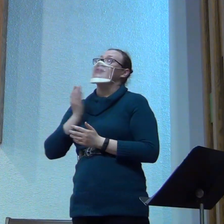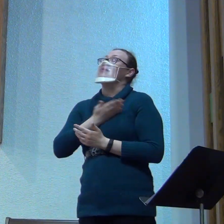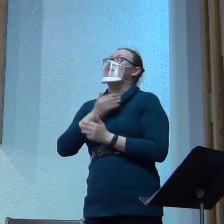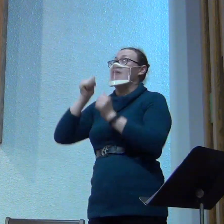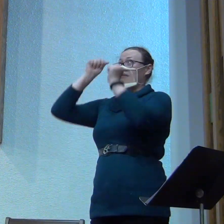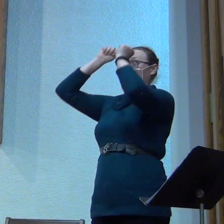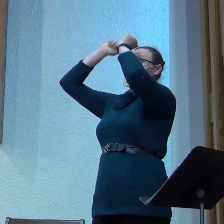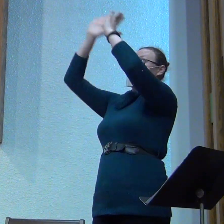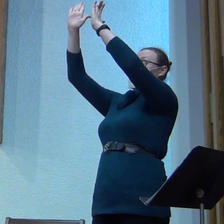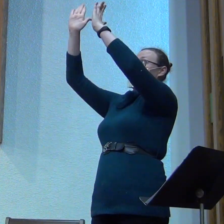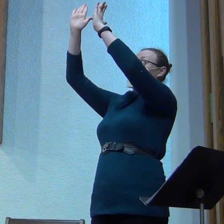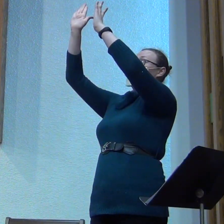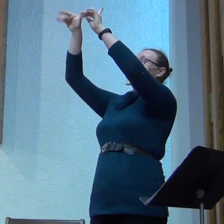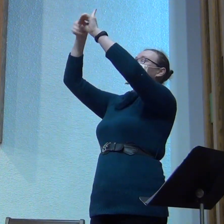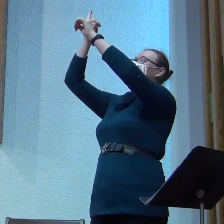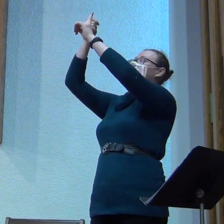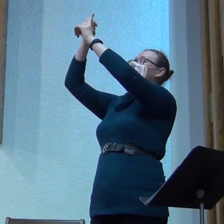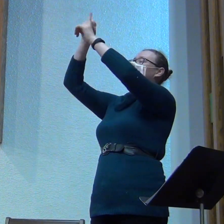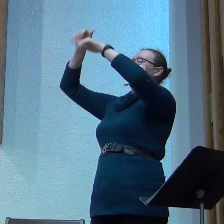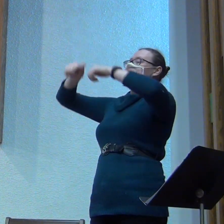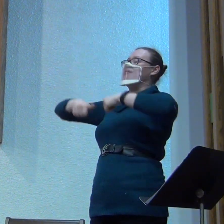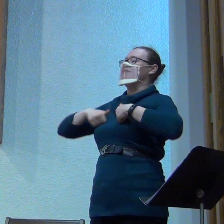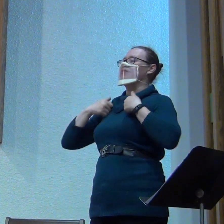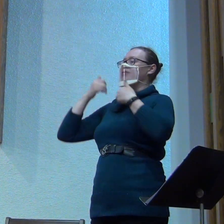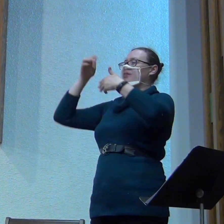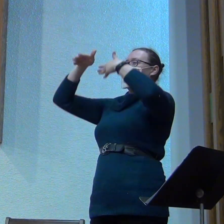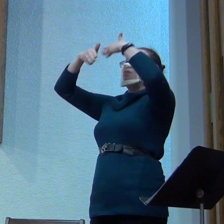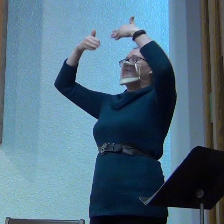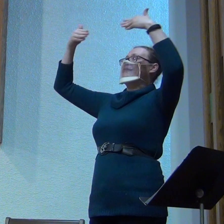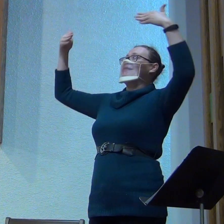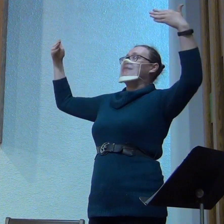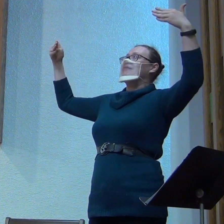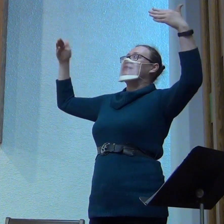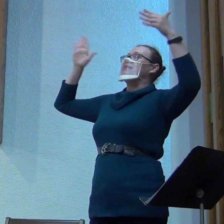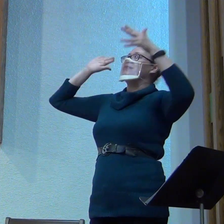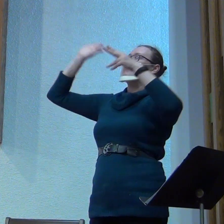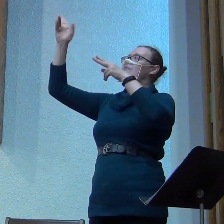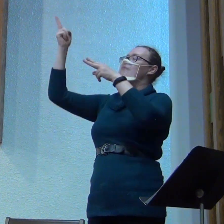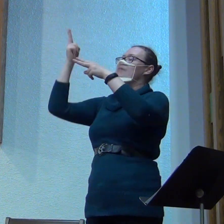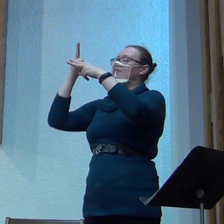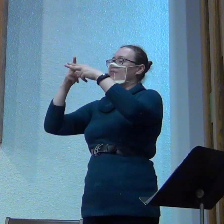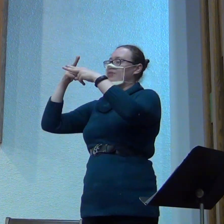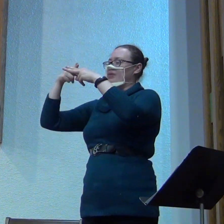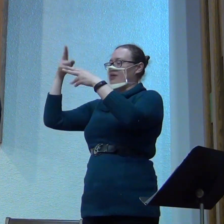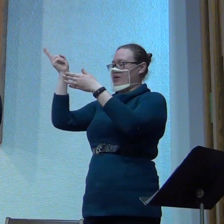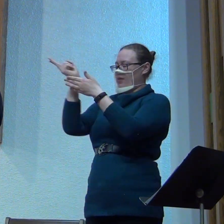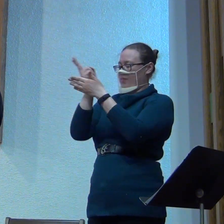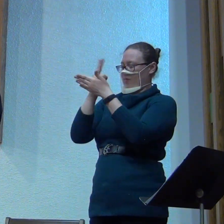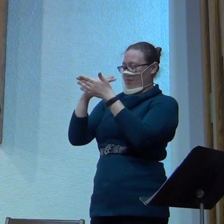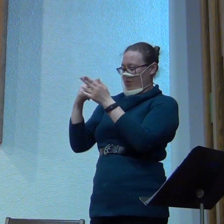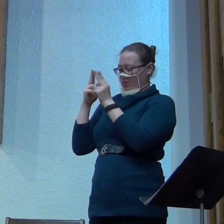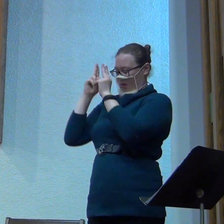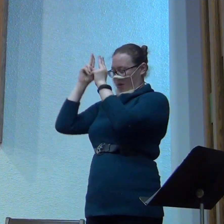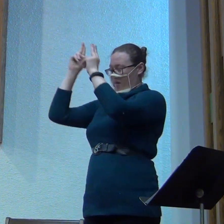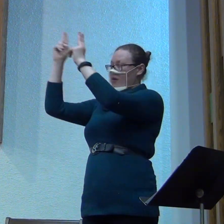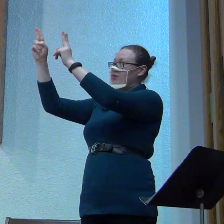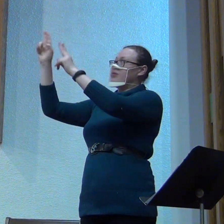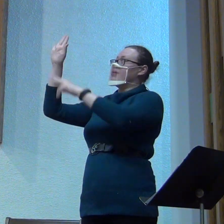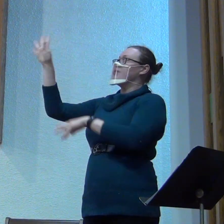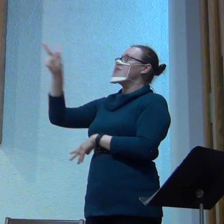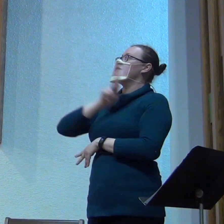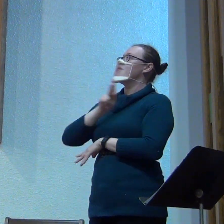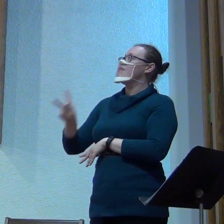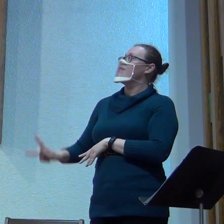Our Father, which art in heaven, hallowed be thy name. Thy